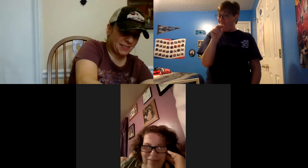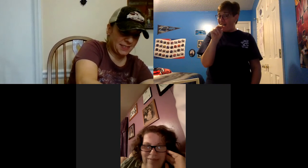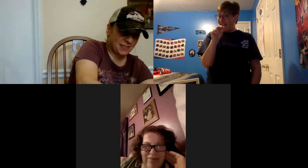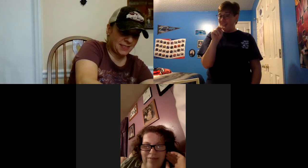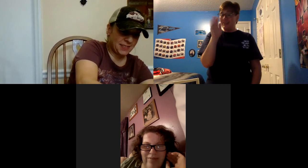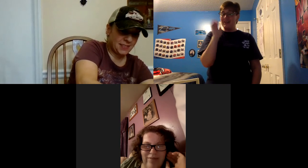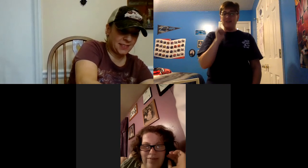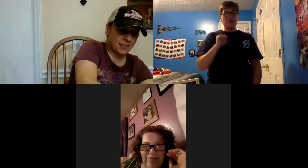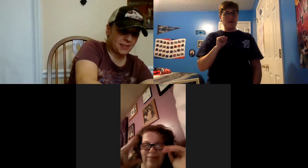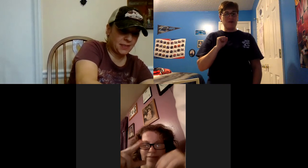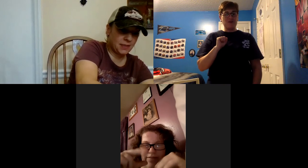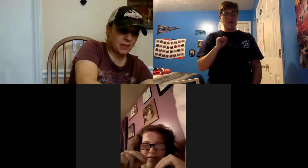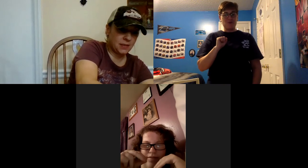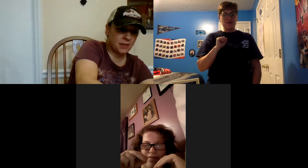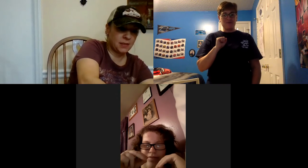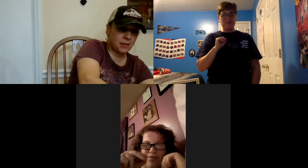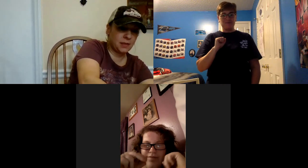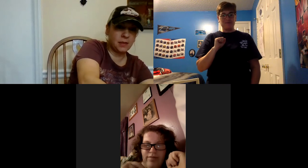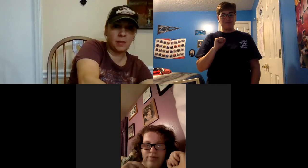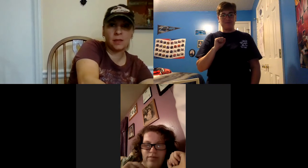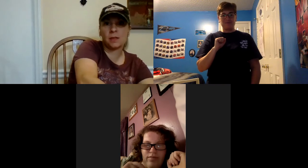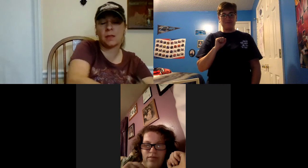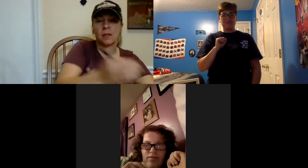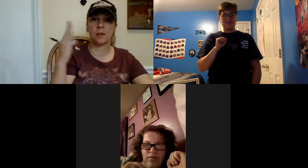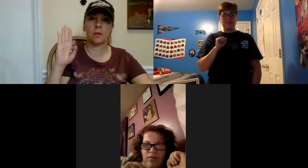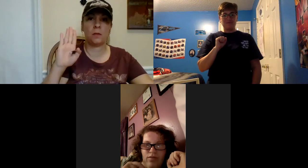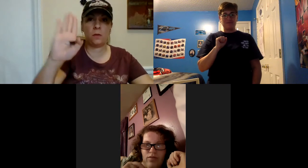So on, do you remember how to do your?